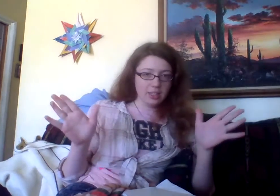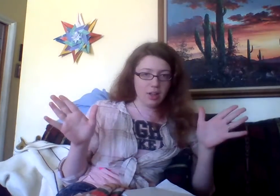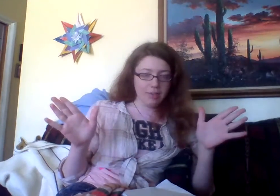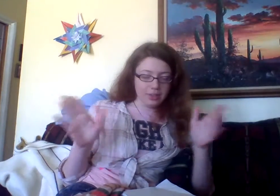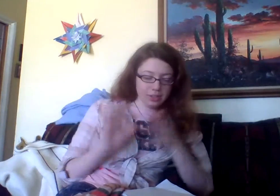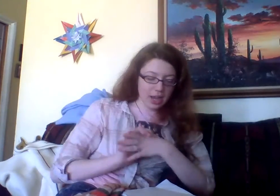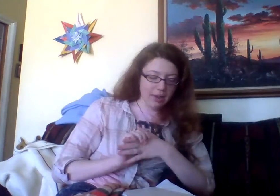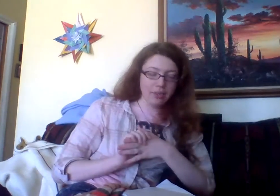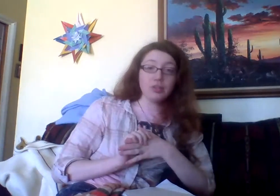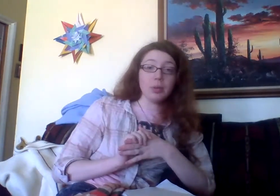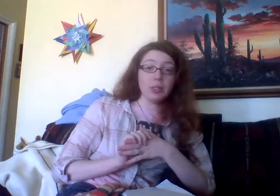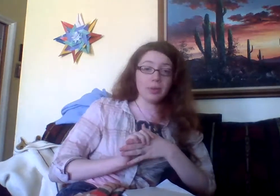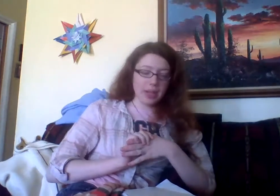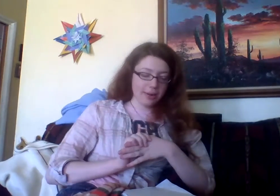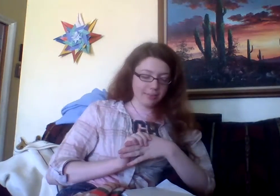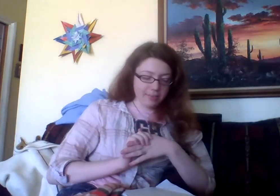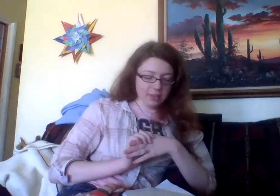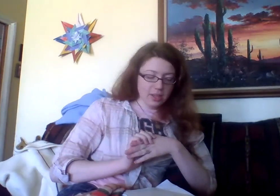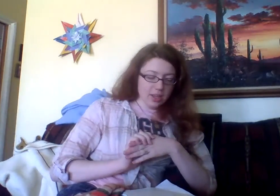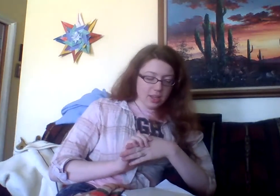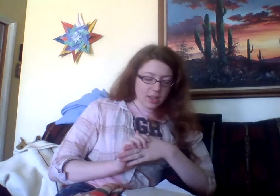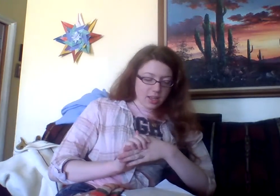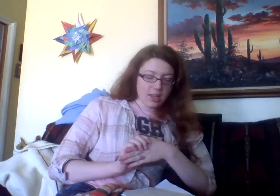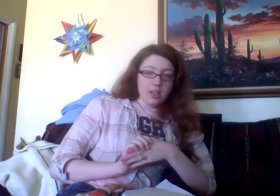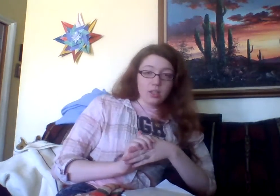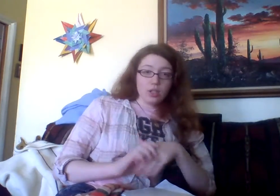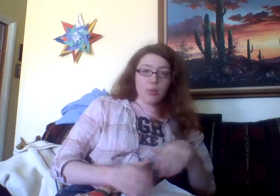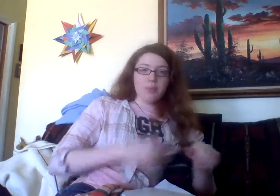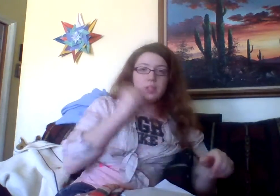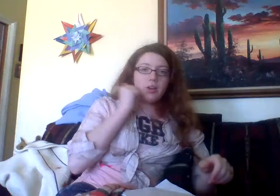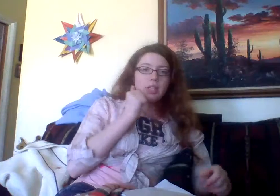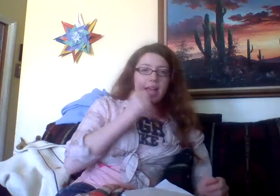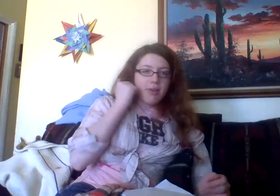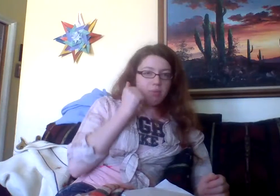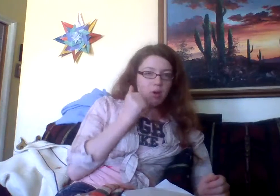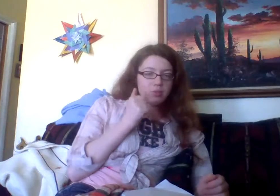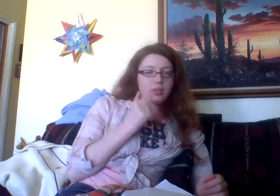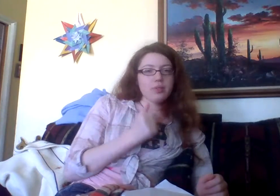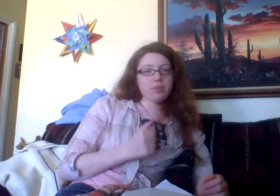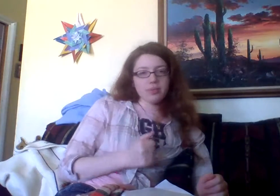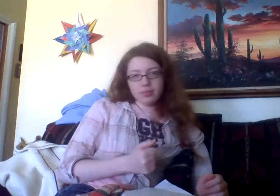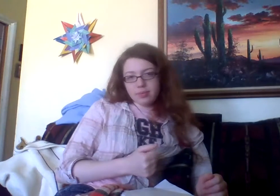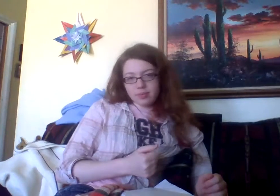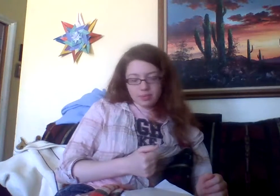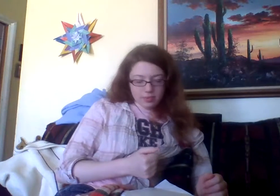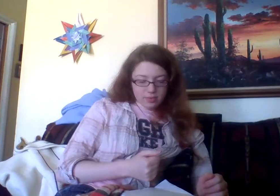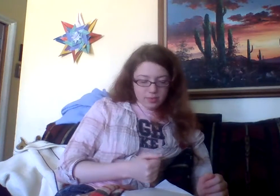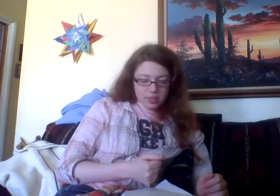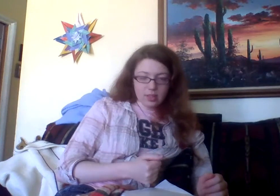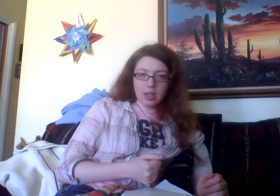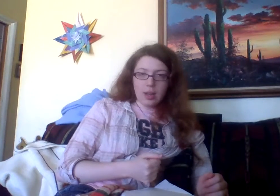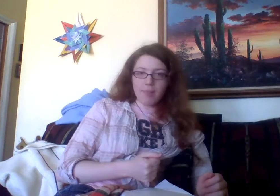you'll have to decide what you want to do with that. So don't and won't. Um,